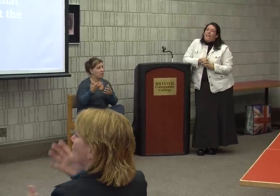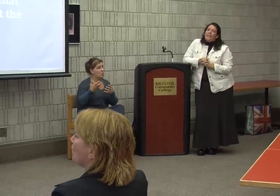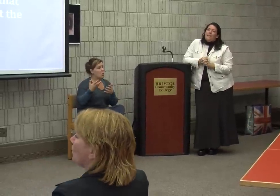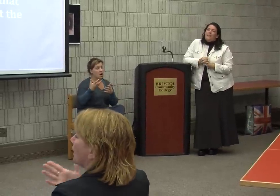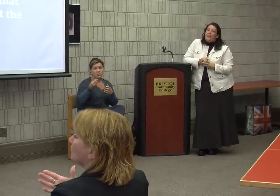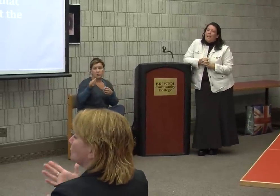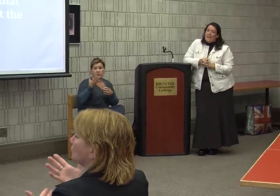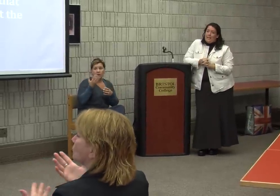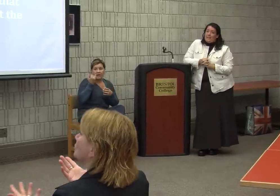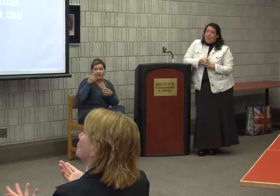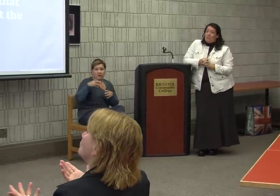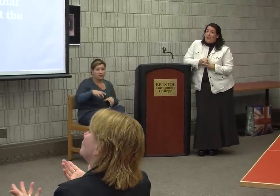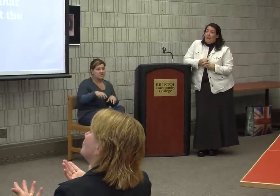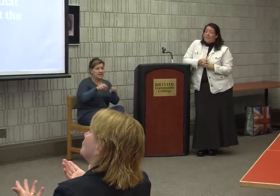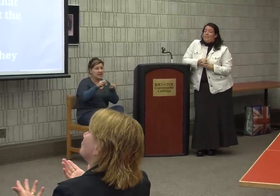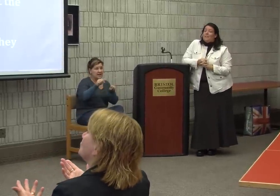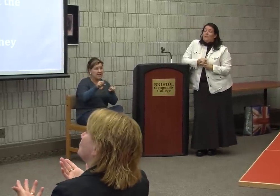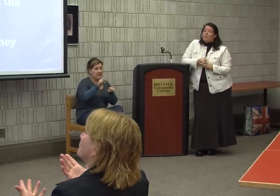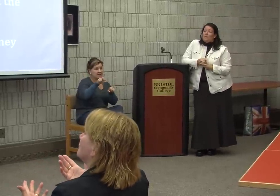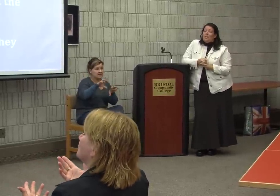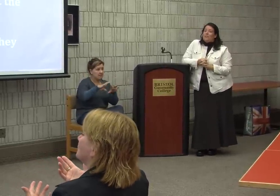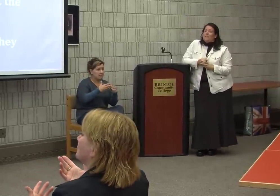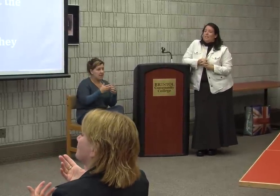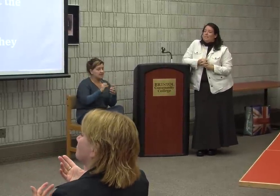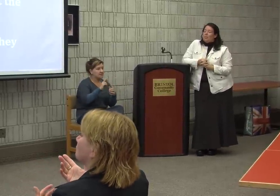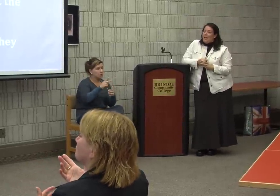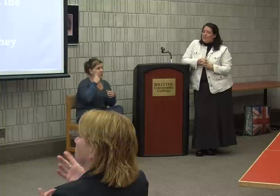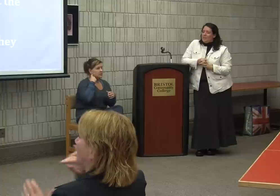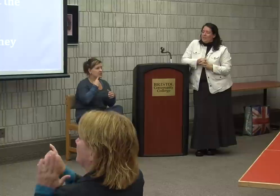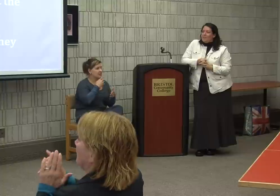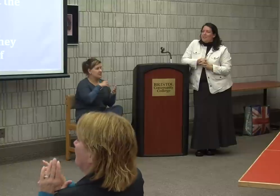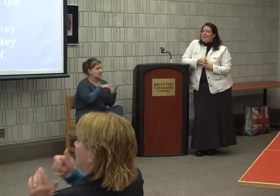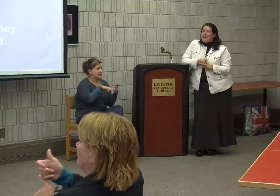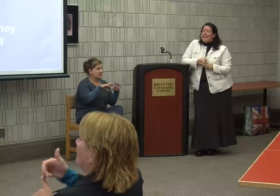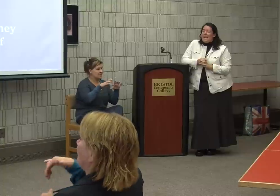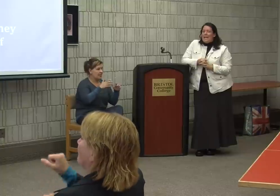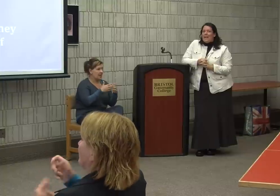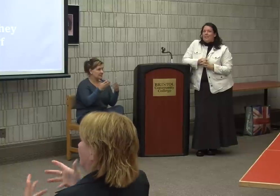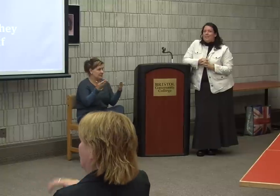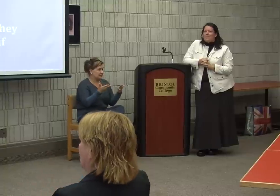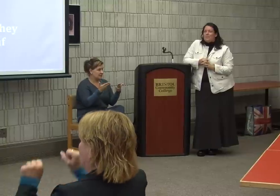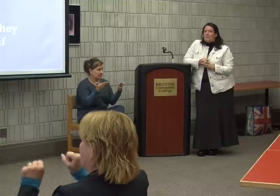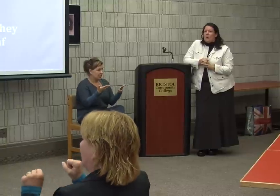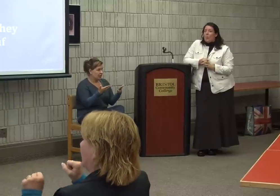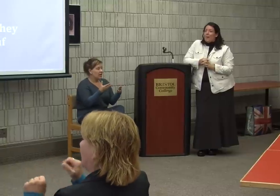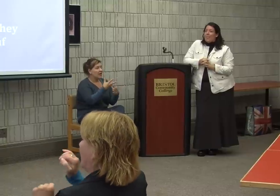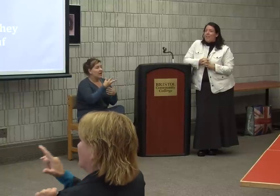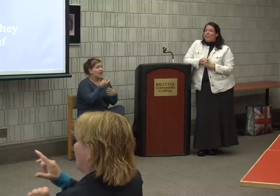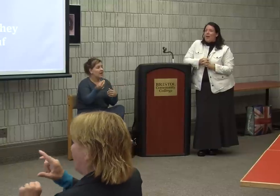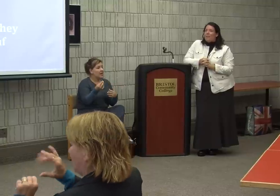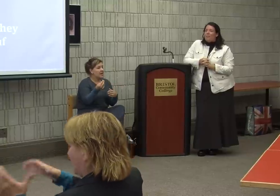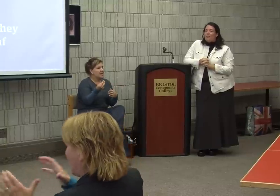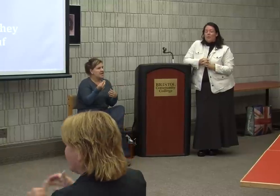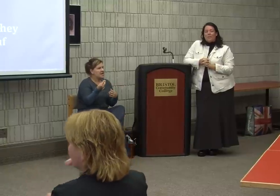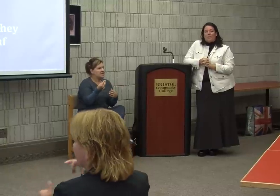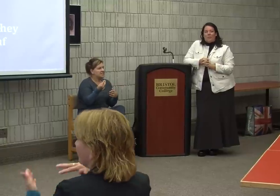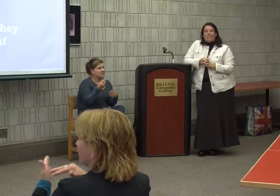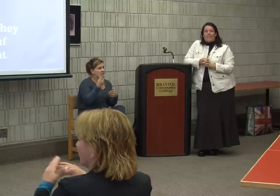taken ASL classes or Deaf Studies classes and what they thought before the first